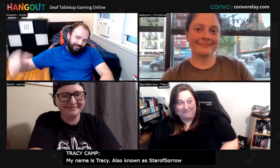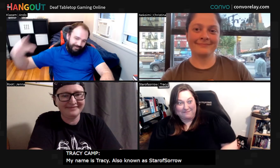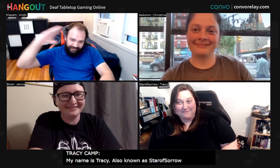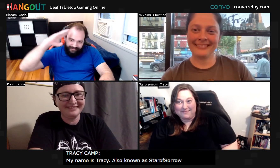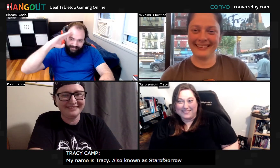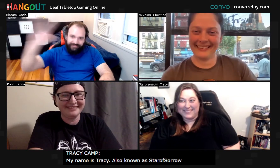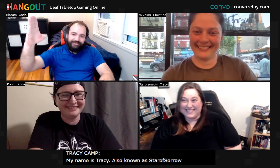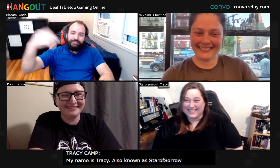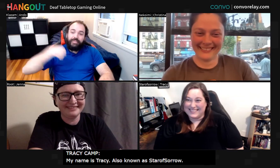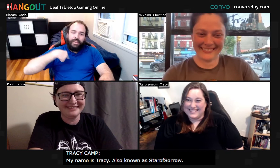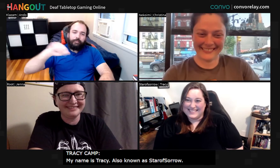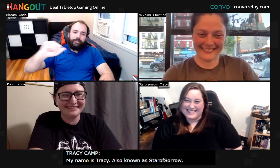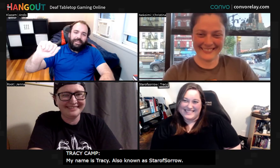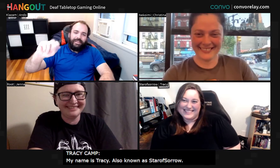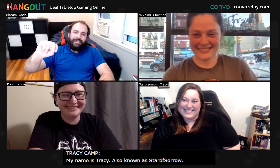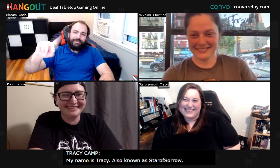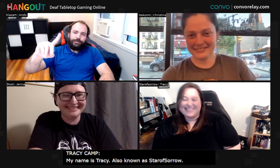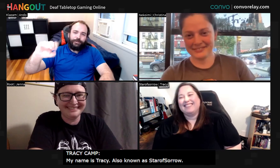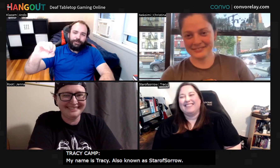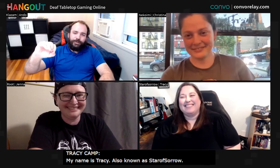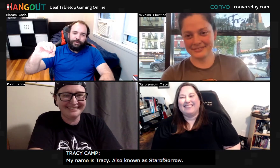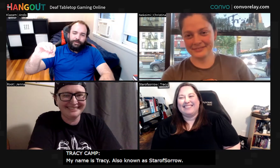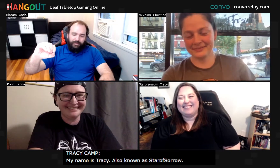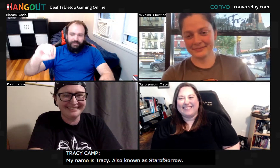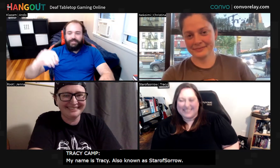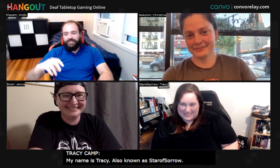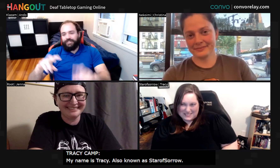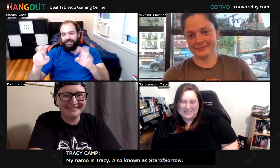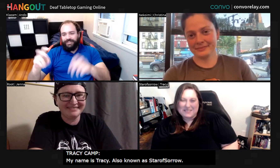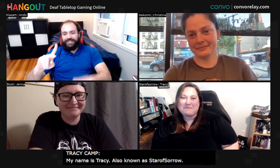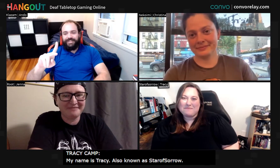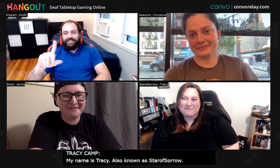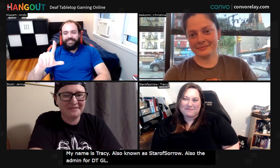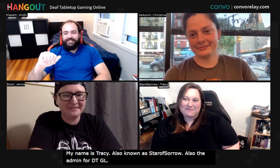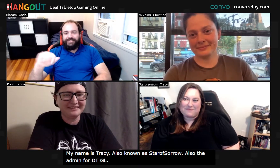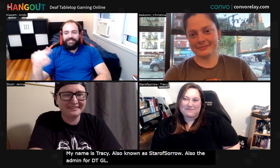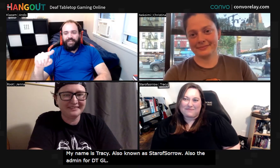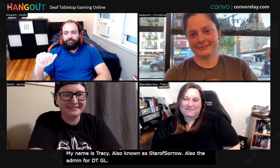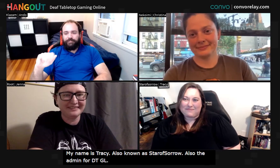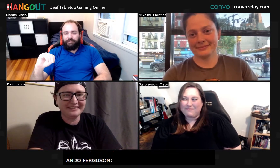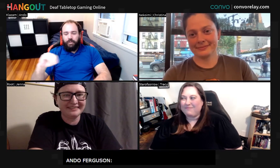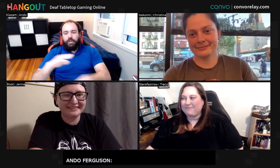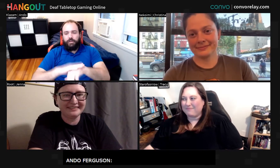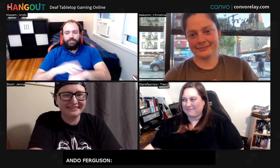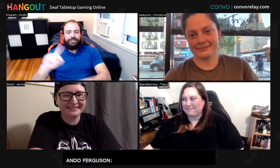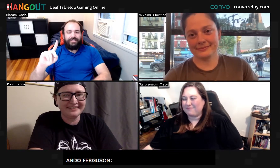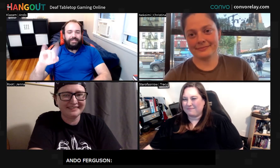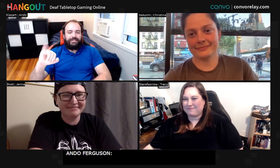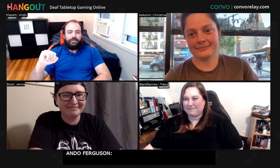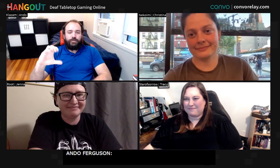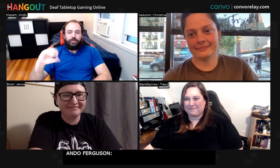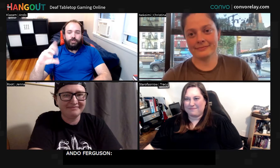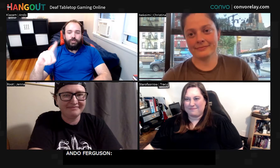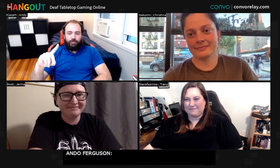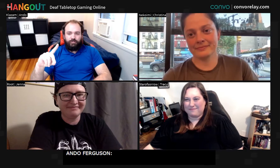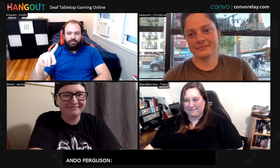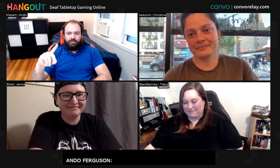Next person. Hey, I'm Ando. Um, my name is Klazam on the